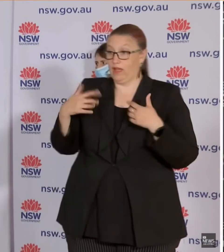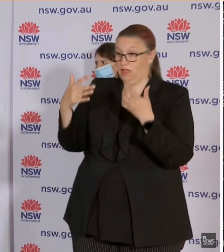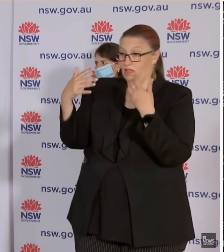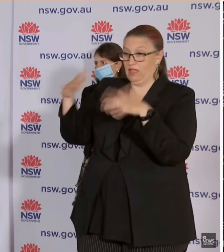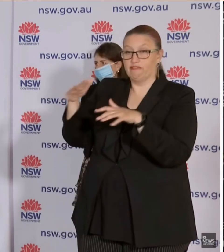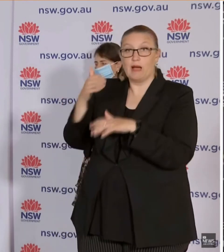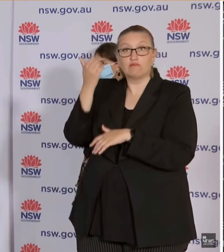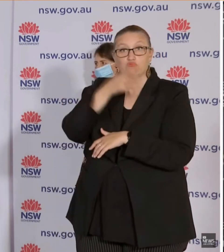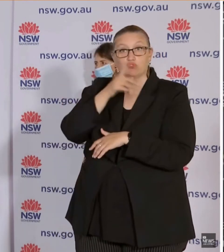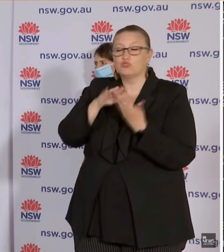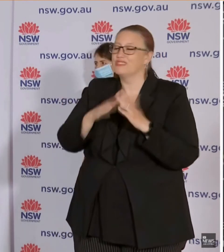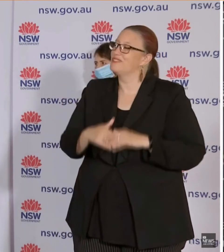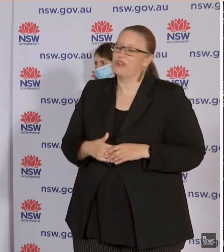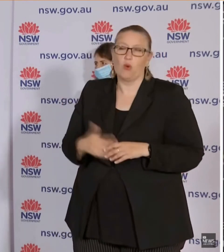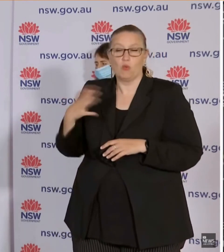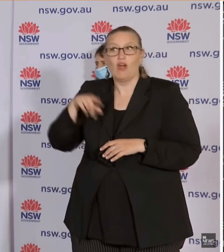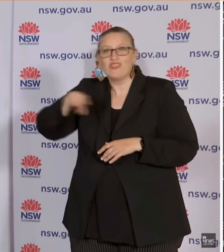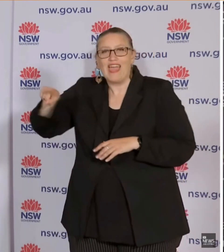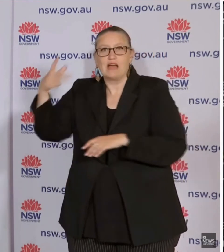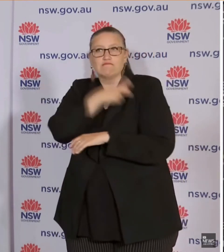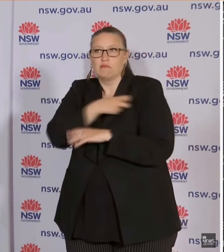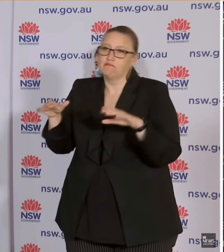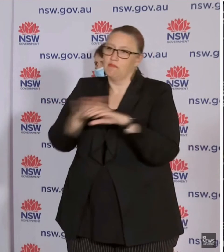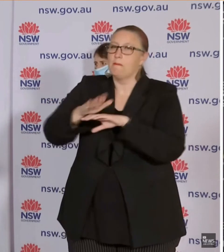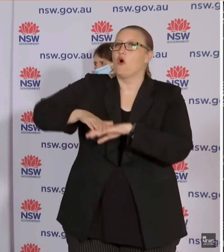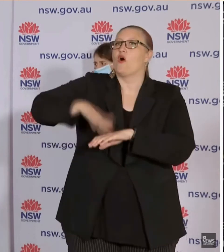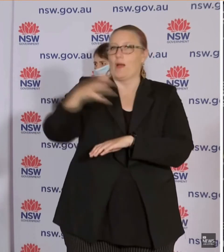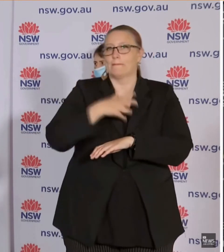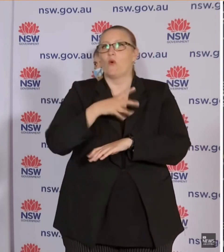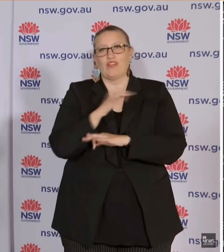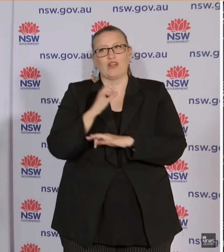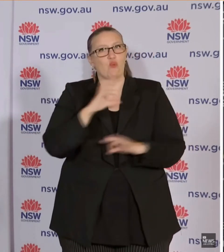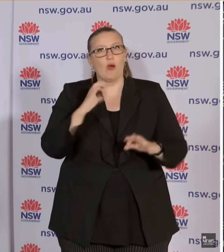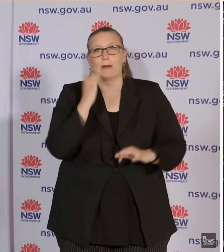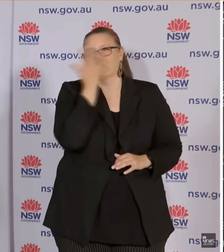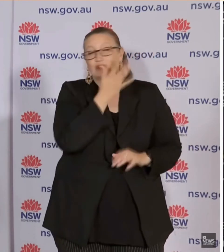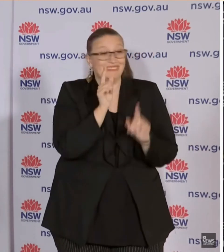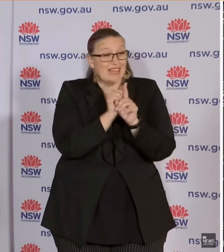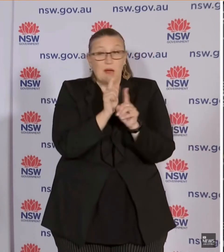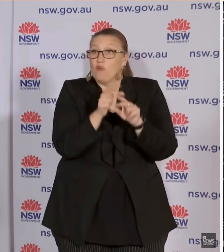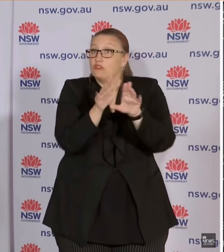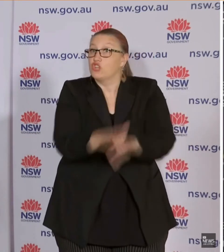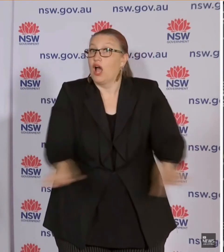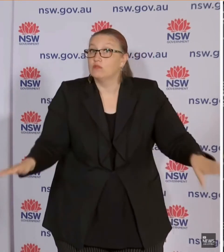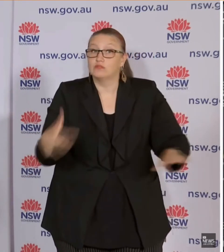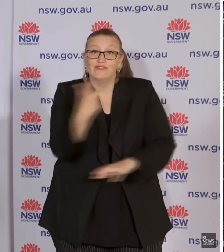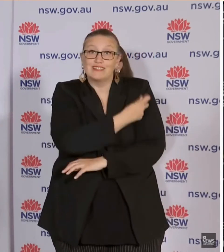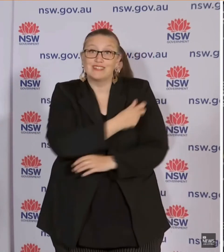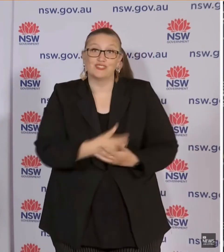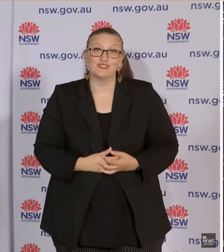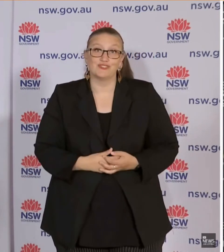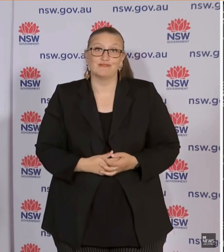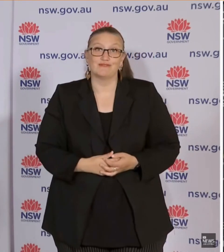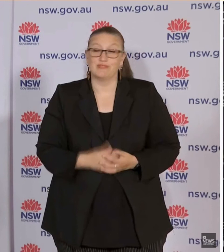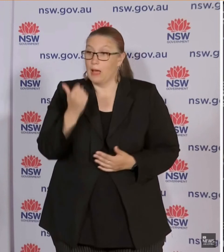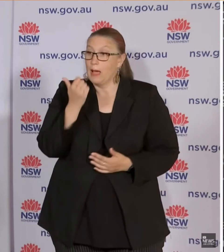exceeds the non-Aboriginal coverage, and that's what the pattern is for childhood vaccinations. In some ways, Aboriginal people